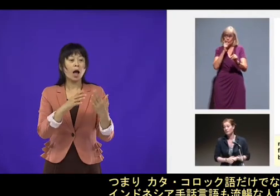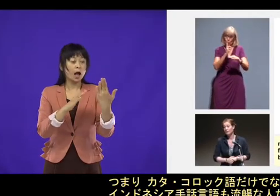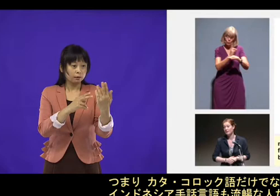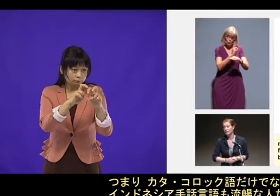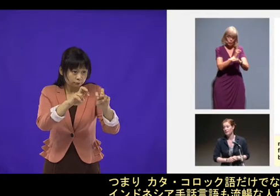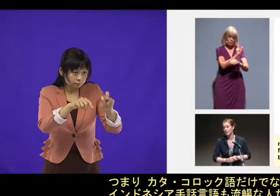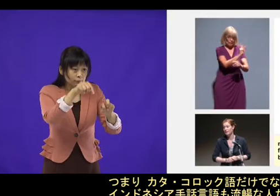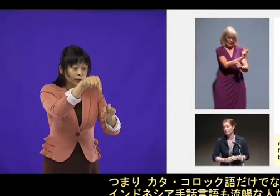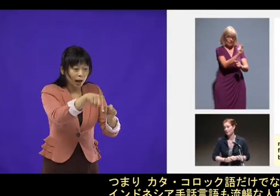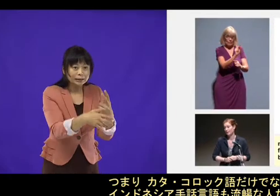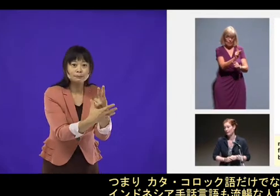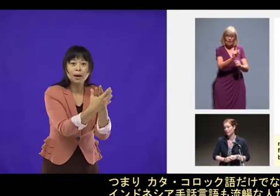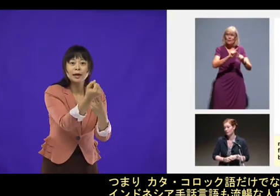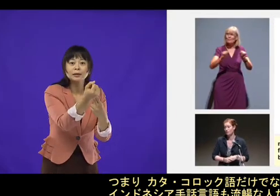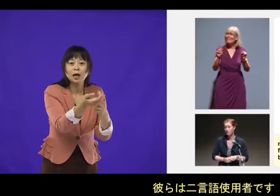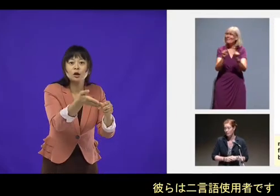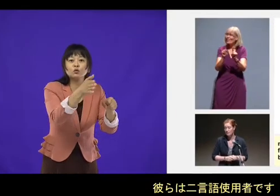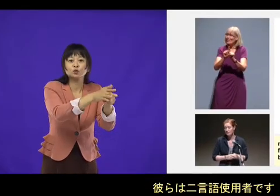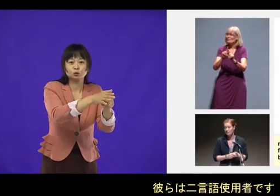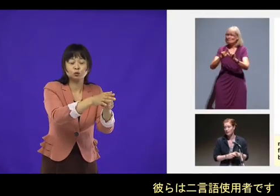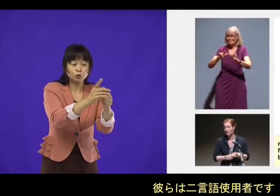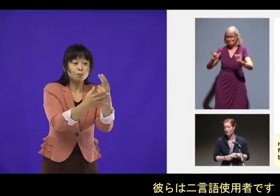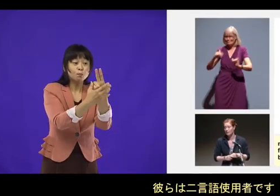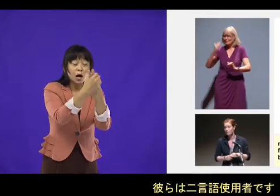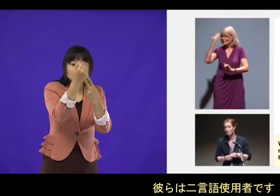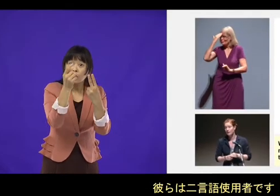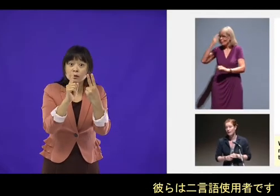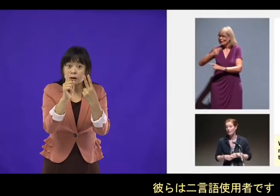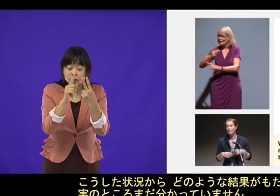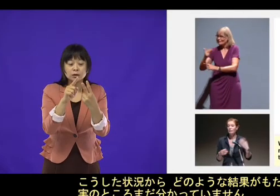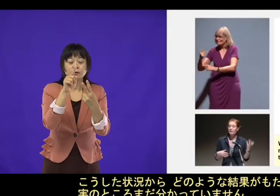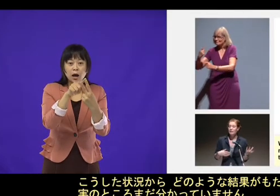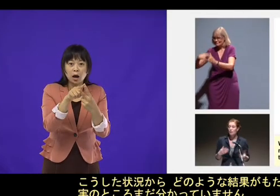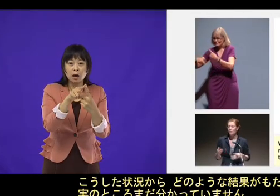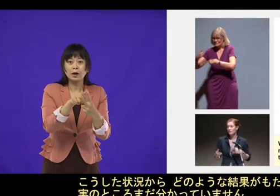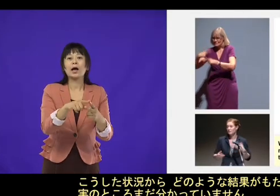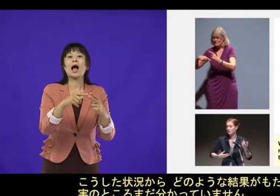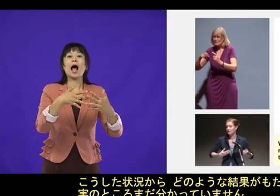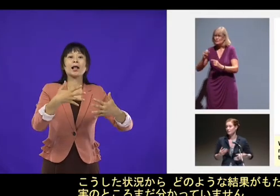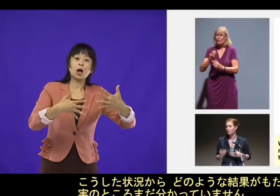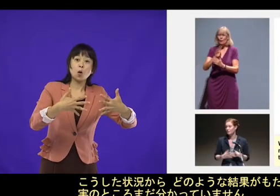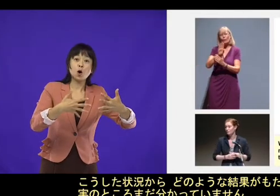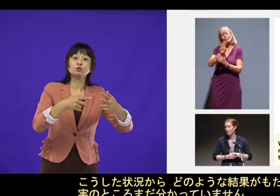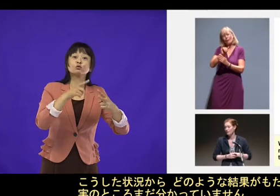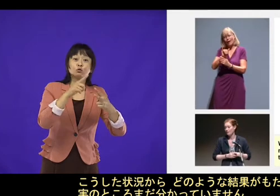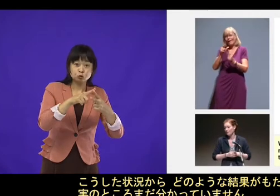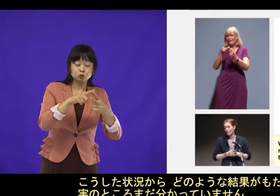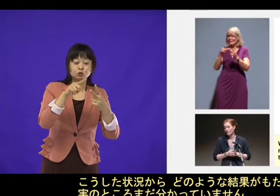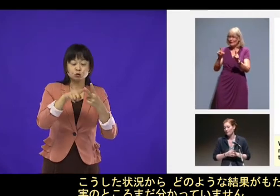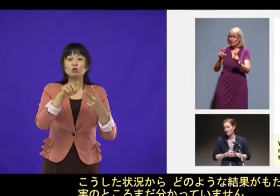are fluent in Indonesian Sign Language. So they're basically bilingual, and we don't really know what this kind of